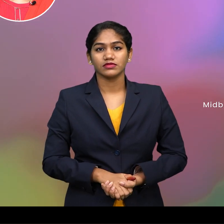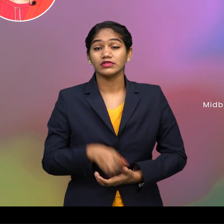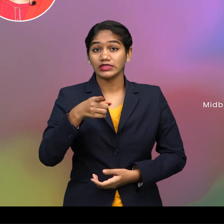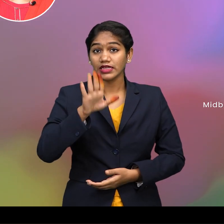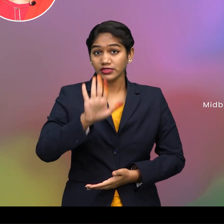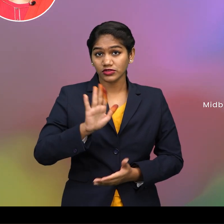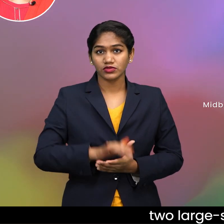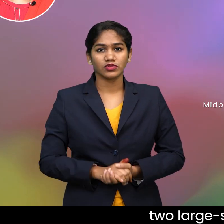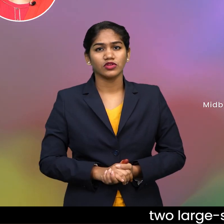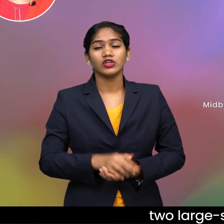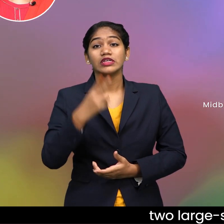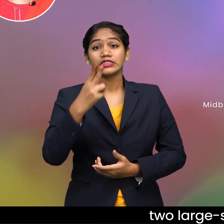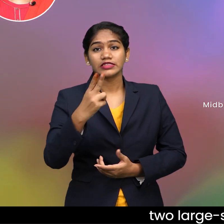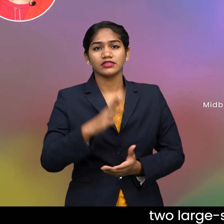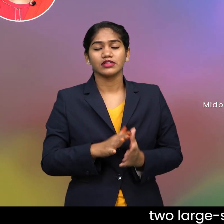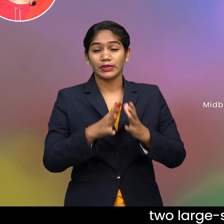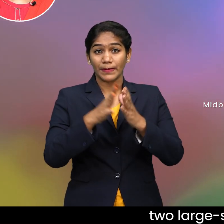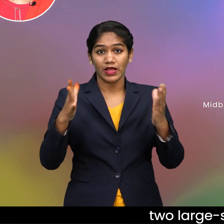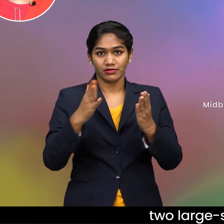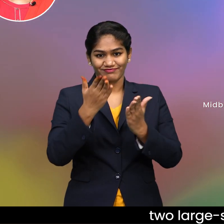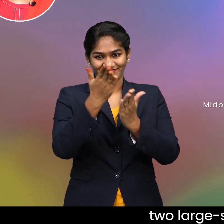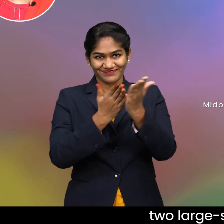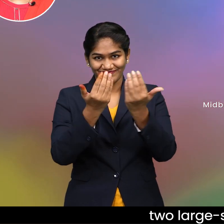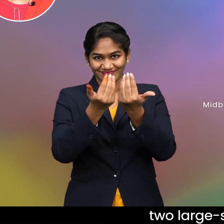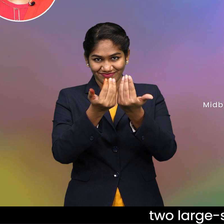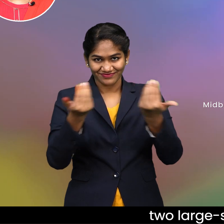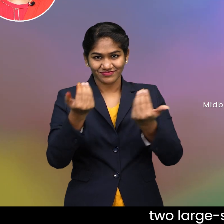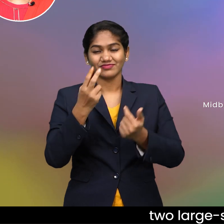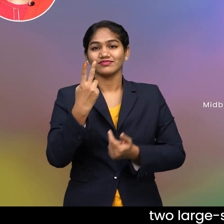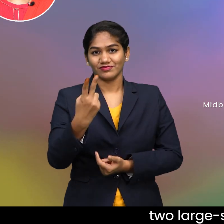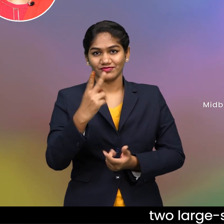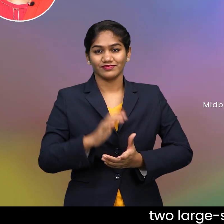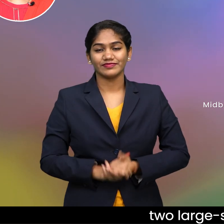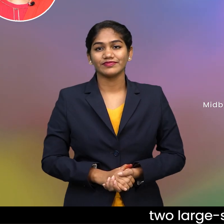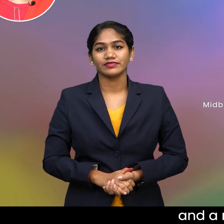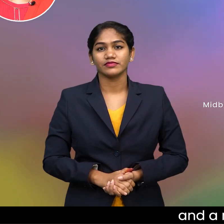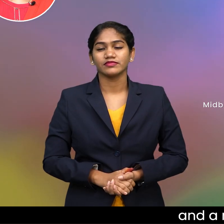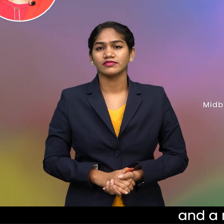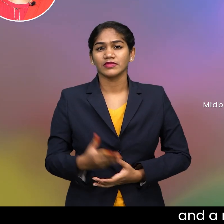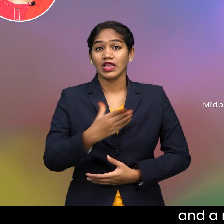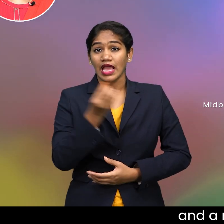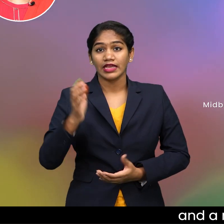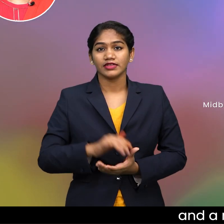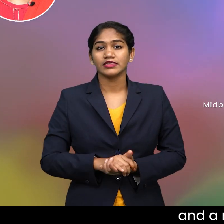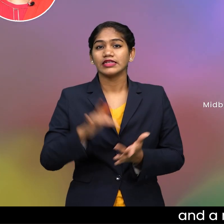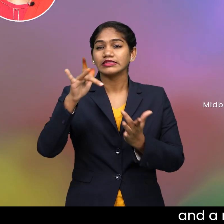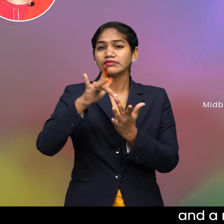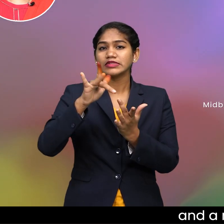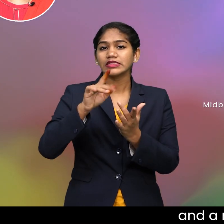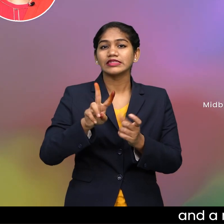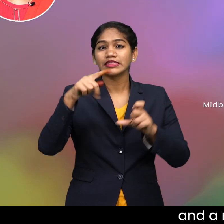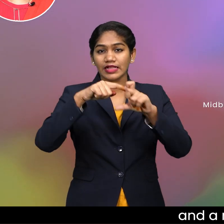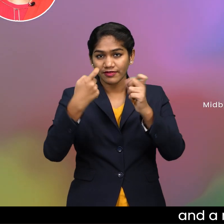It has two large sized hemispheres and a middle vermis.